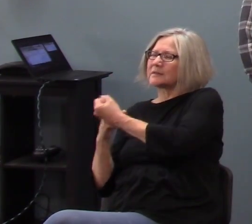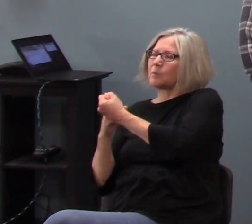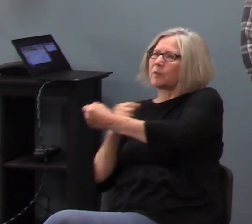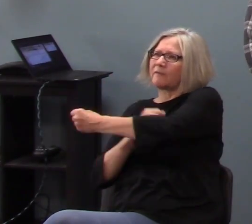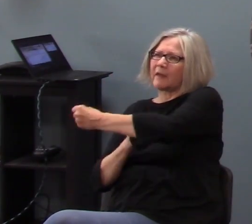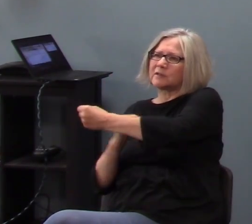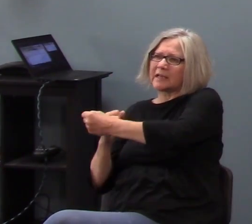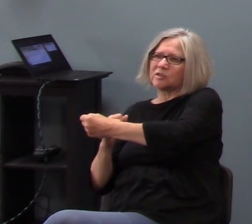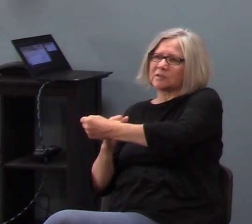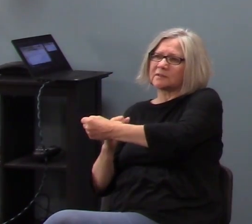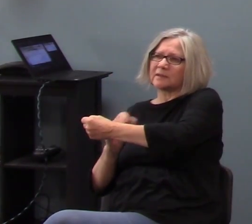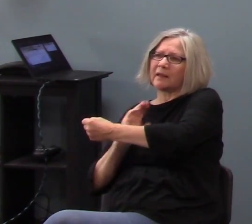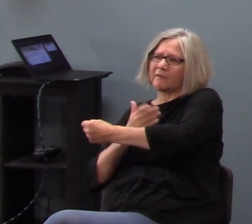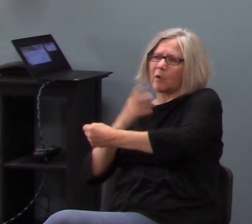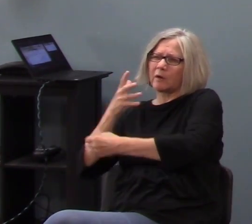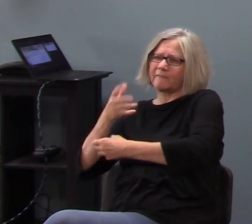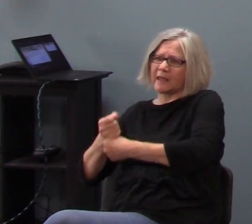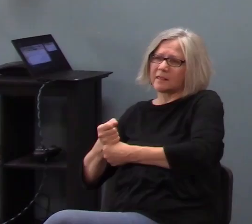of our faith.